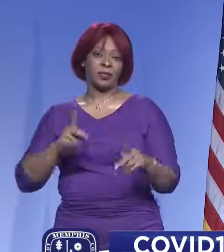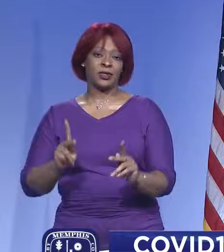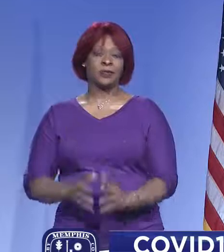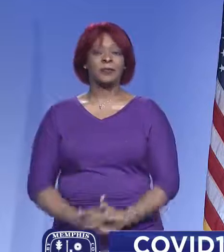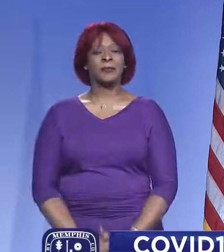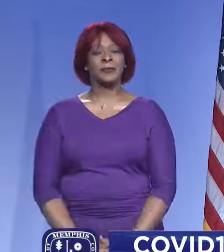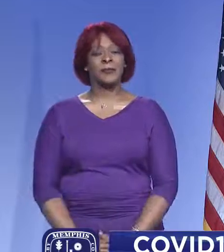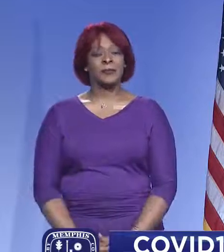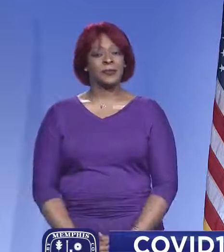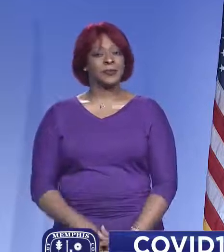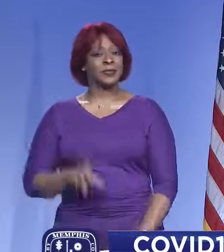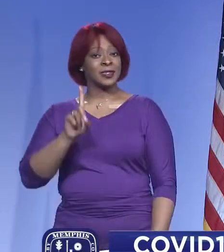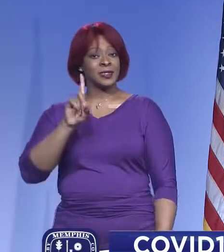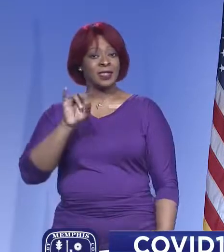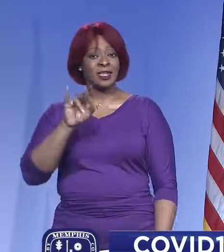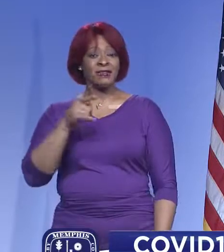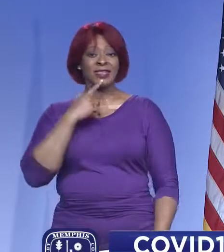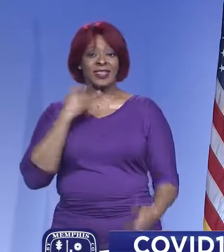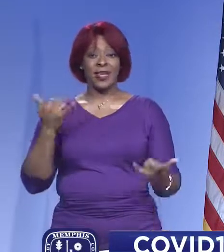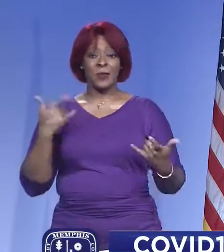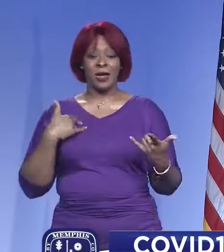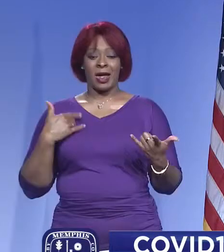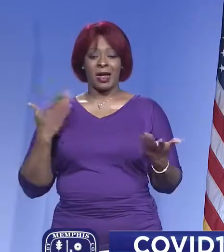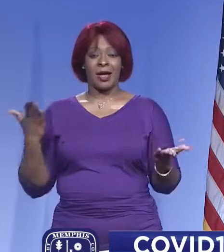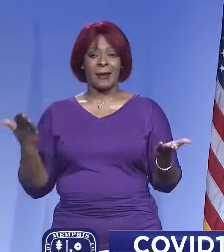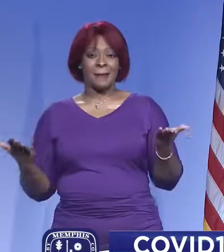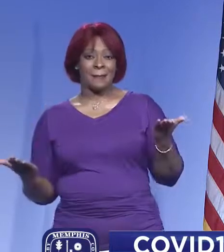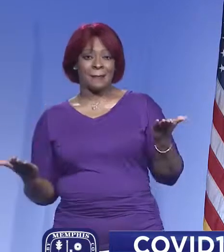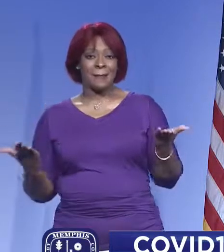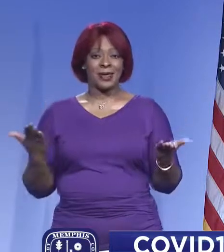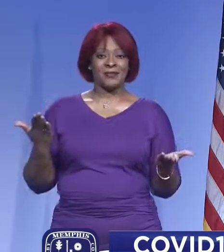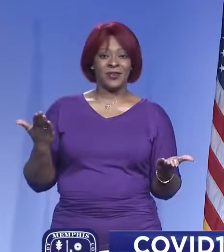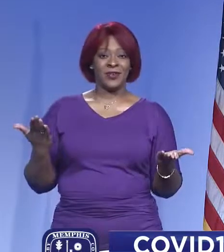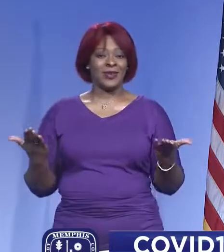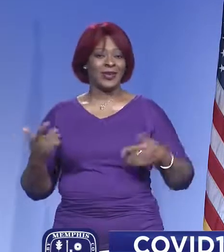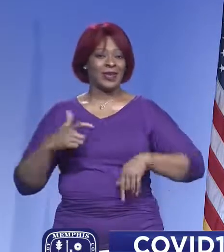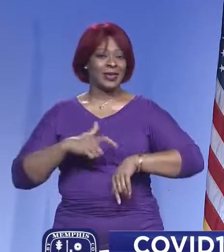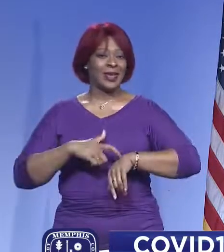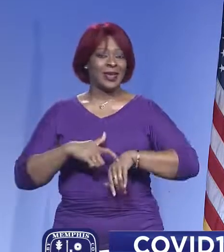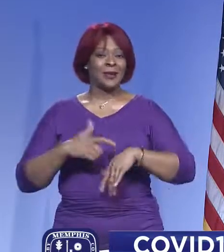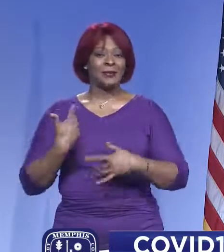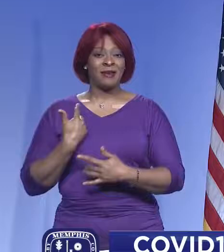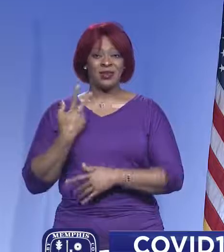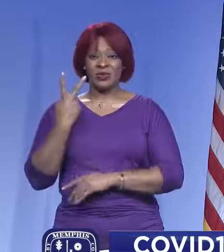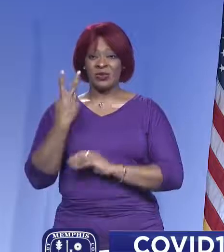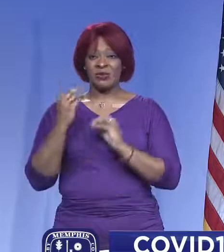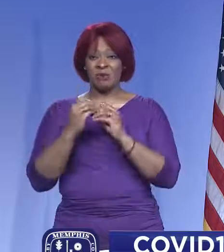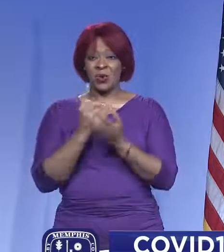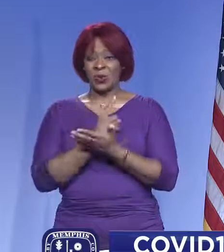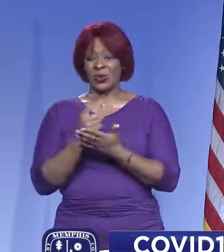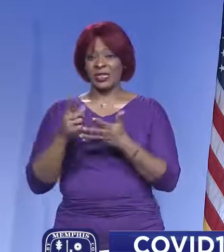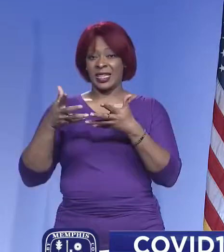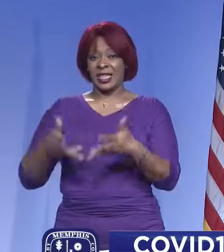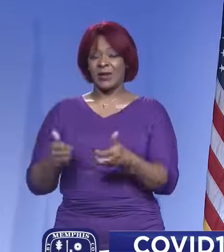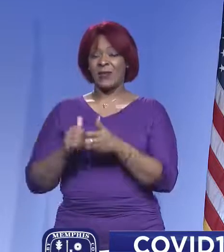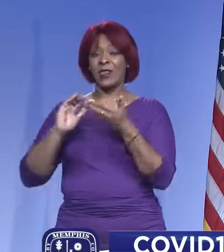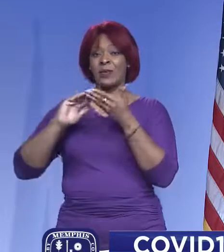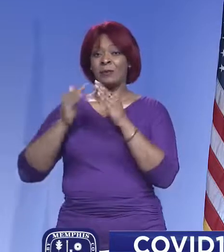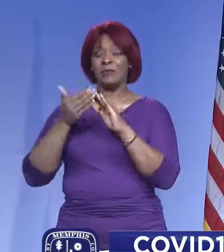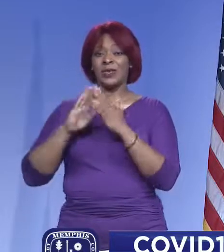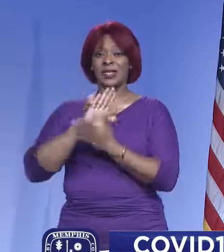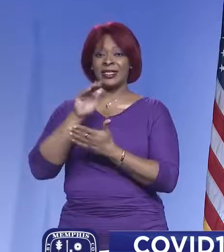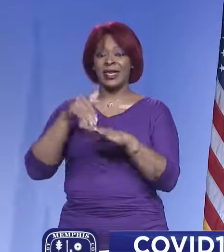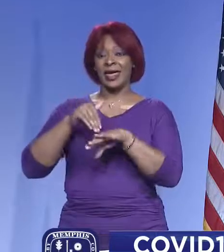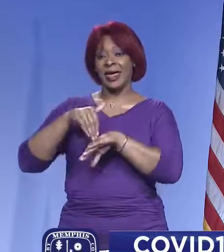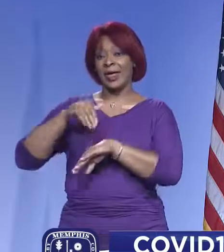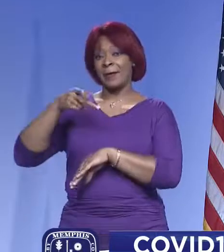David just mentioned that we're really at this pivotal point. As you all know, we have about 2 more weeks with our community vaccination site over